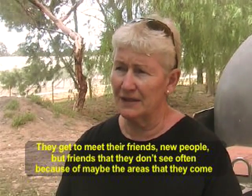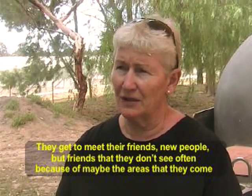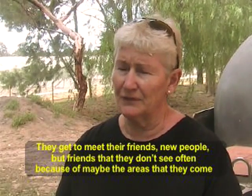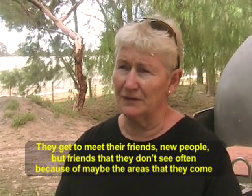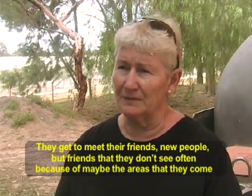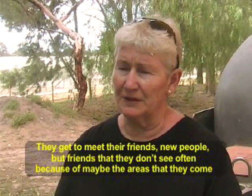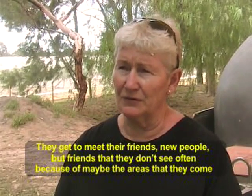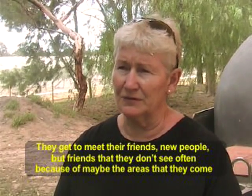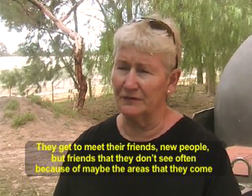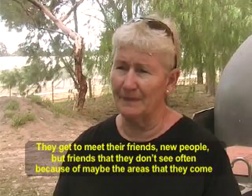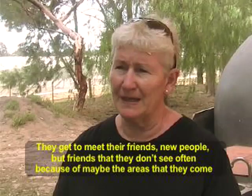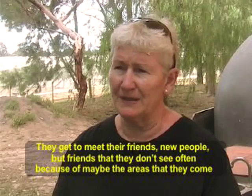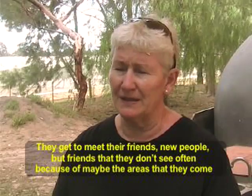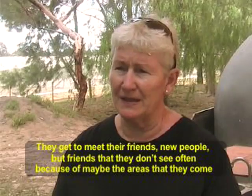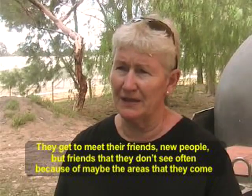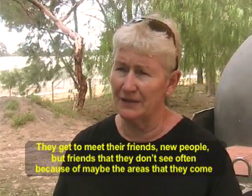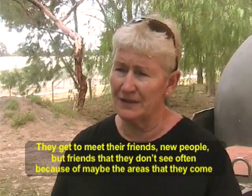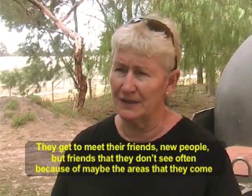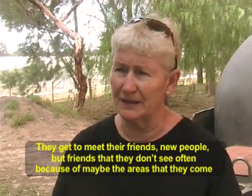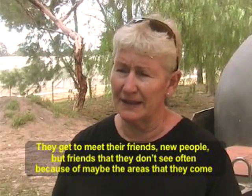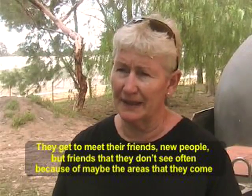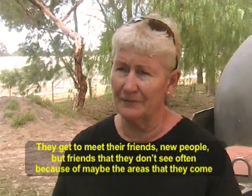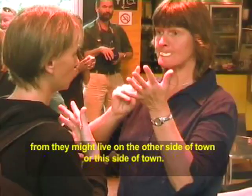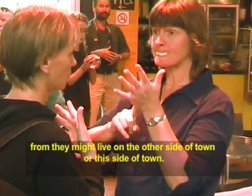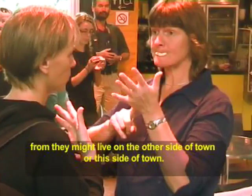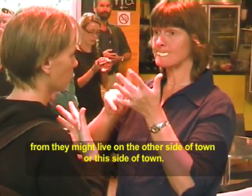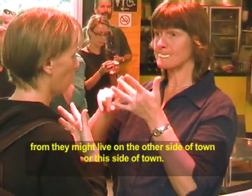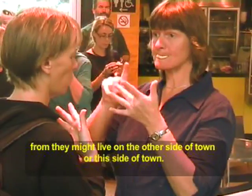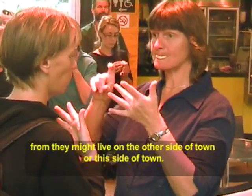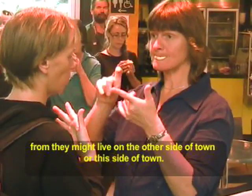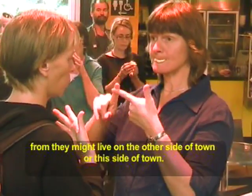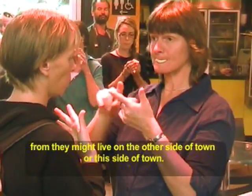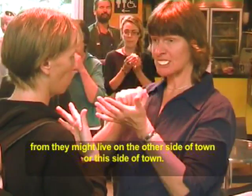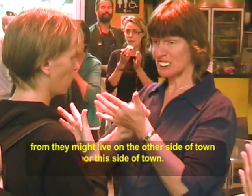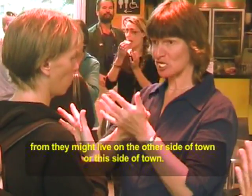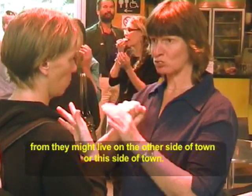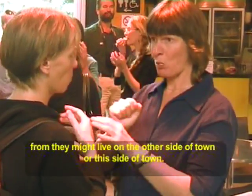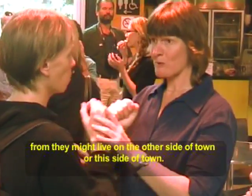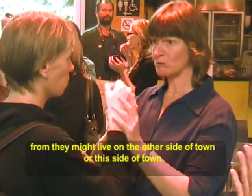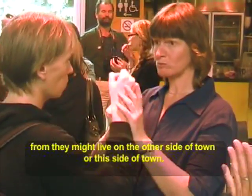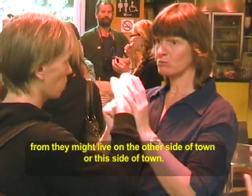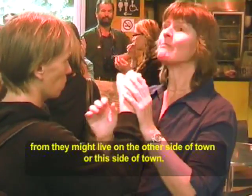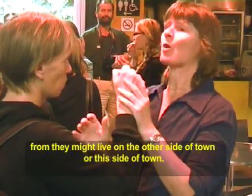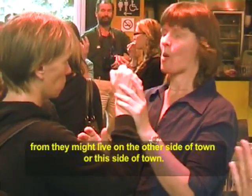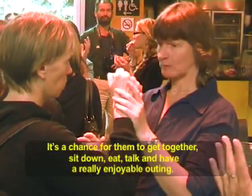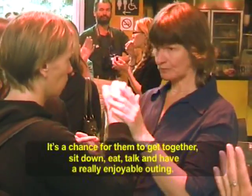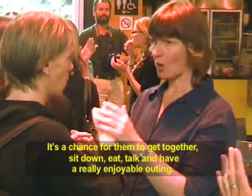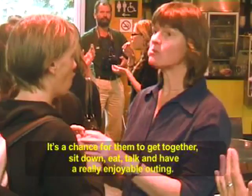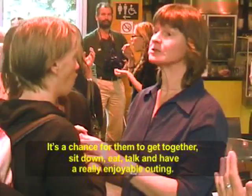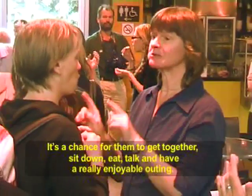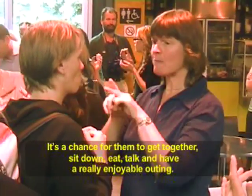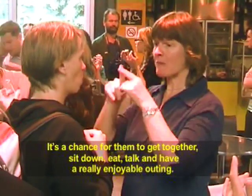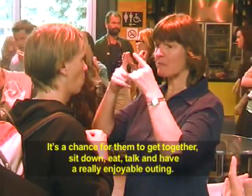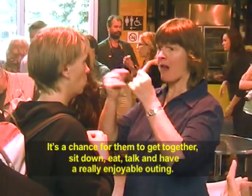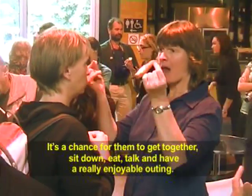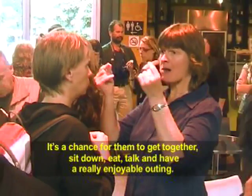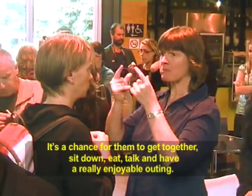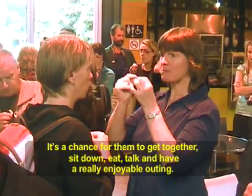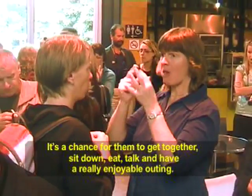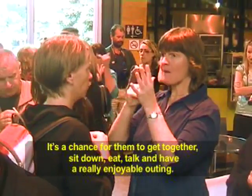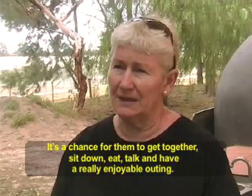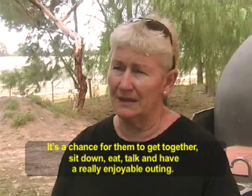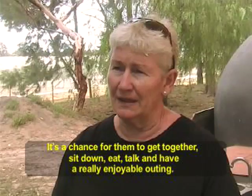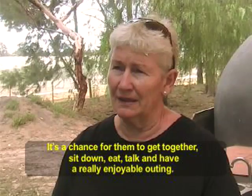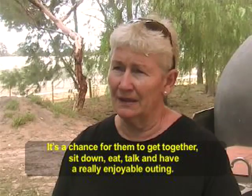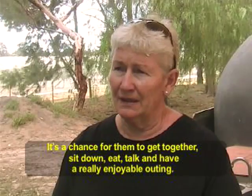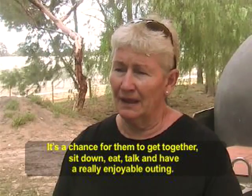they don't see often because of maybe the areas that they come from. They might live on the other side of town or this side of town. It's a chance for them